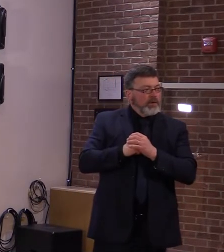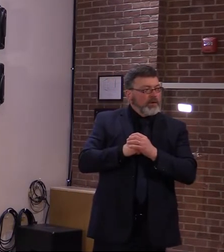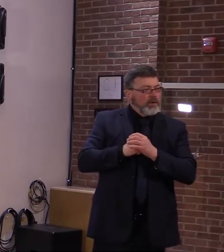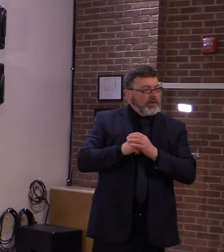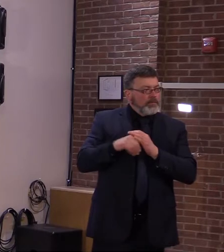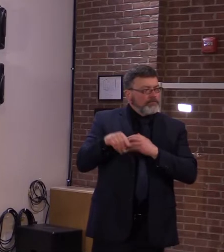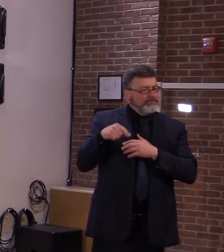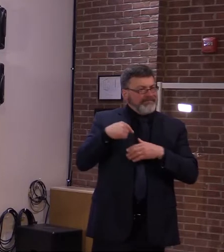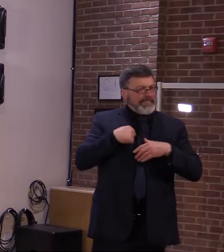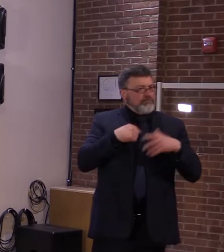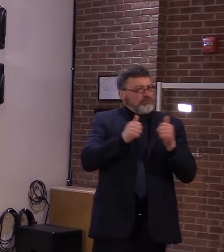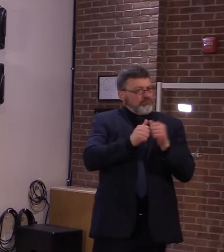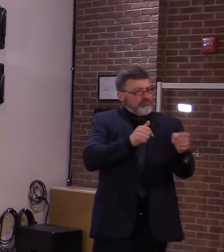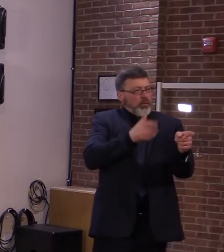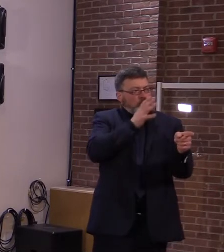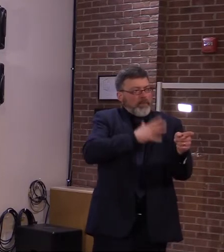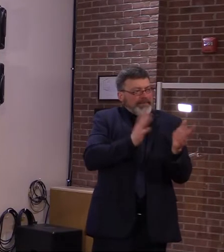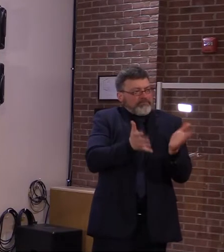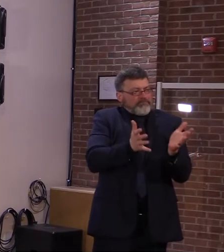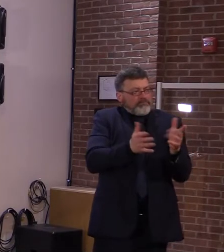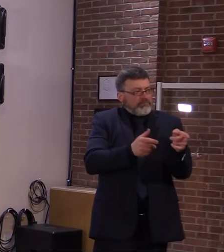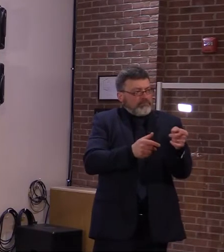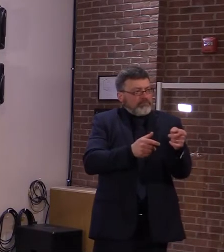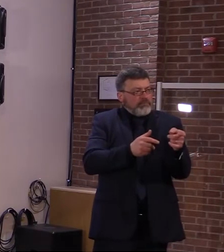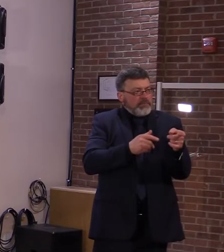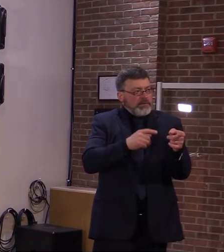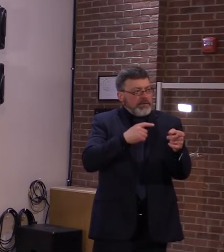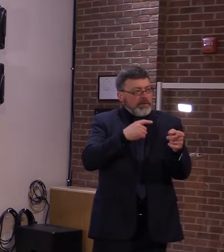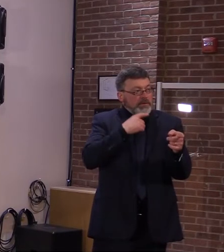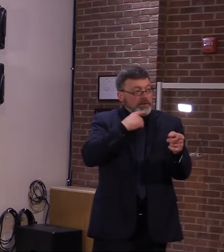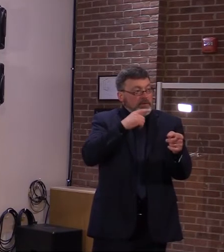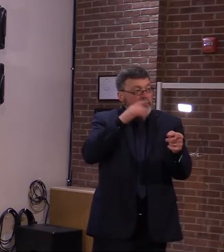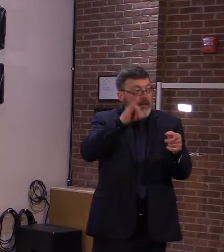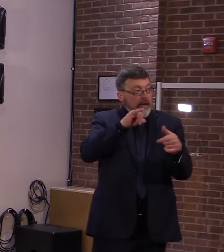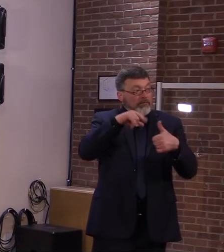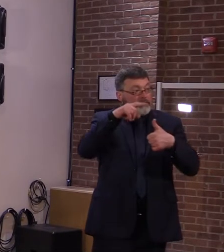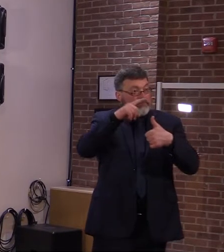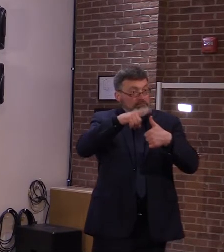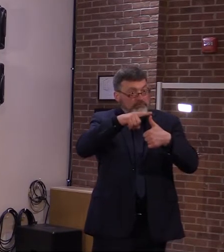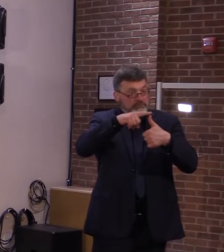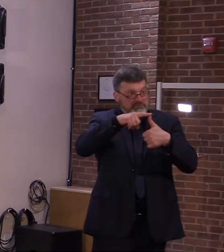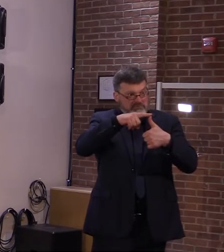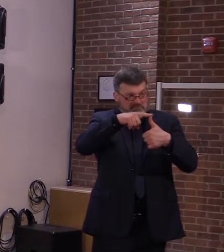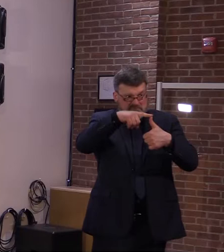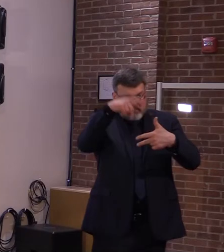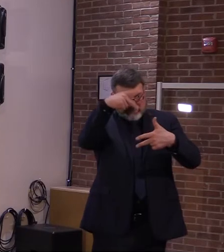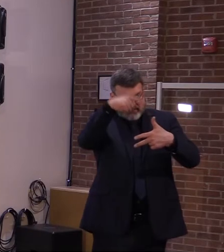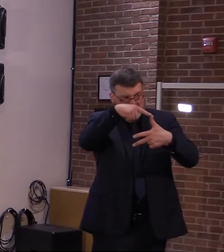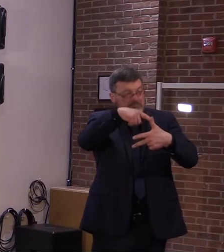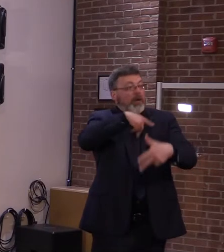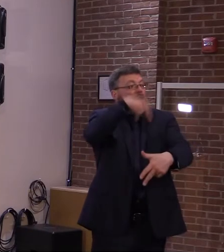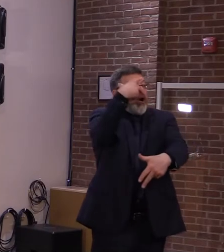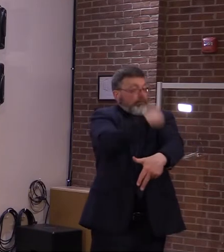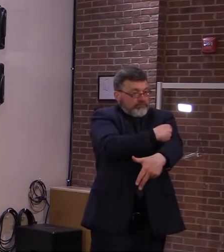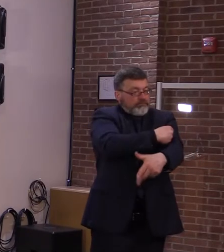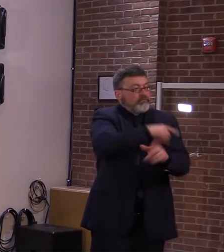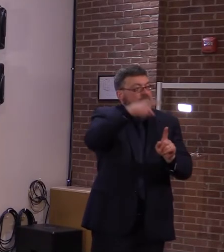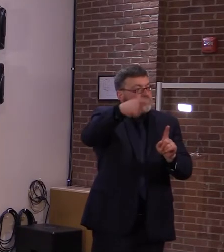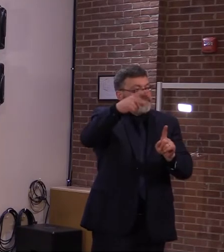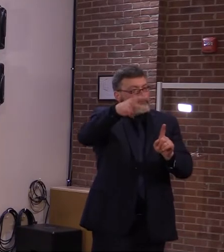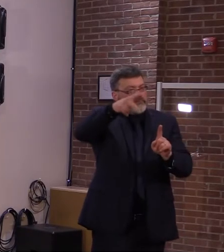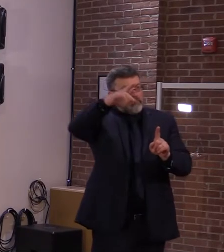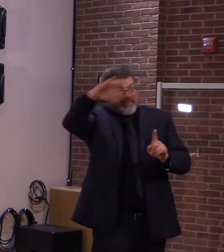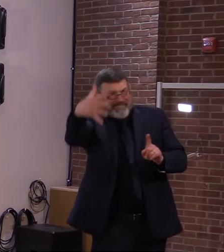she received her first dose of the Pfizer vaccine that she had to go to the emergency room, and from there she was diagnosed with Bell's